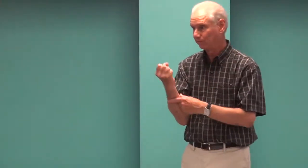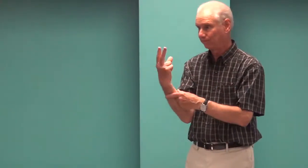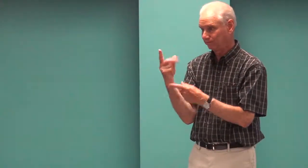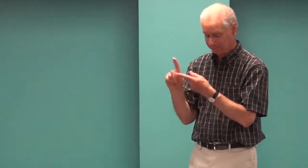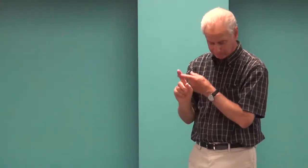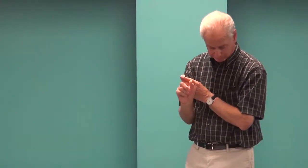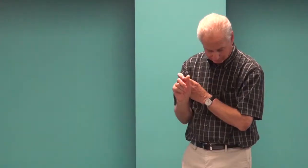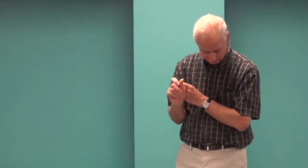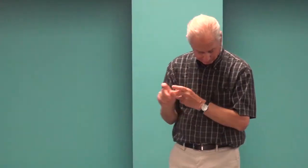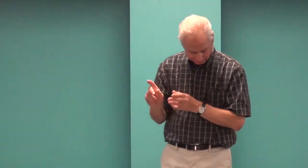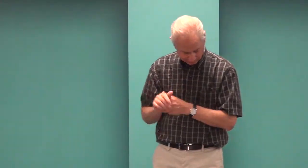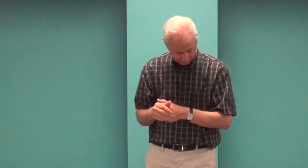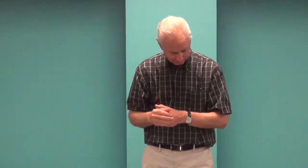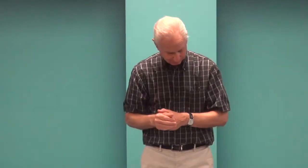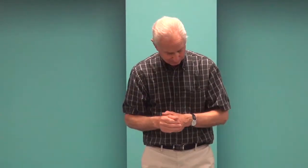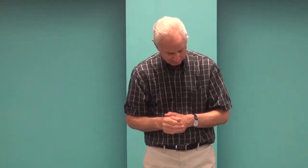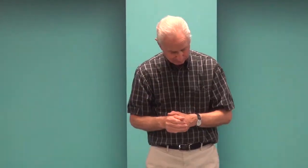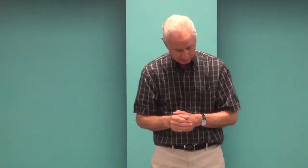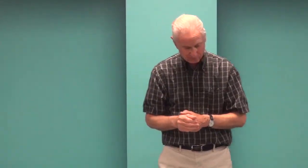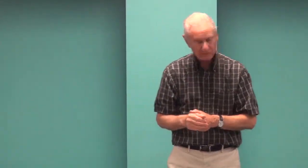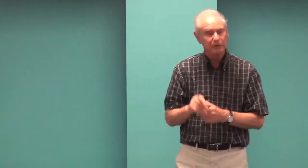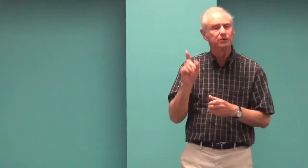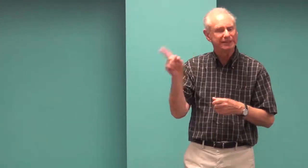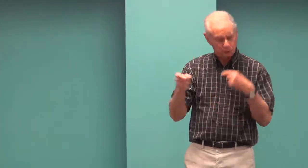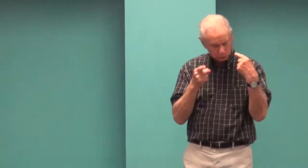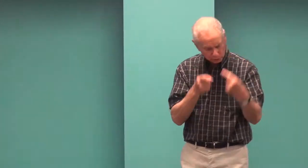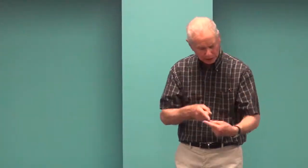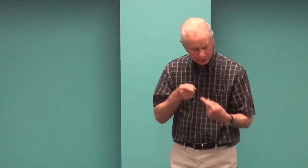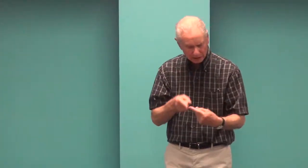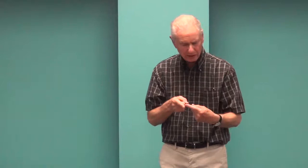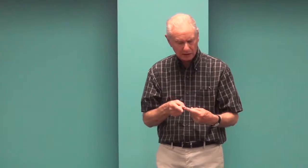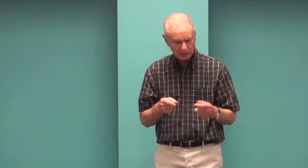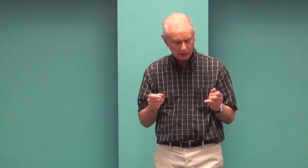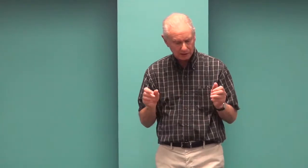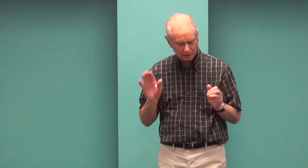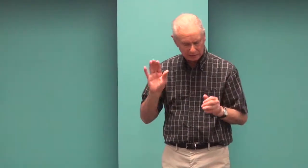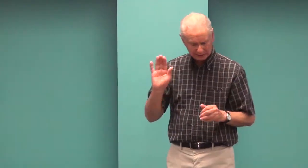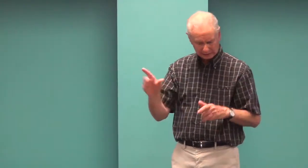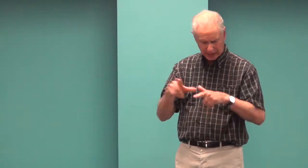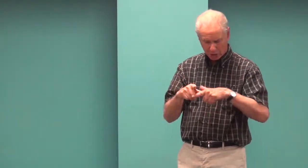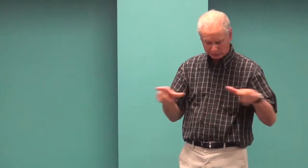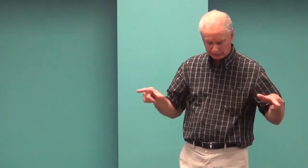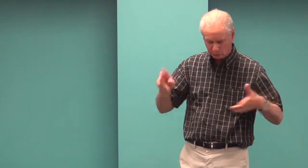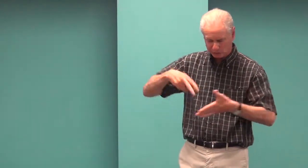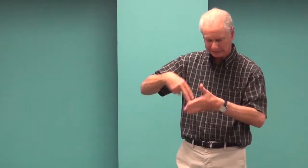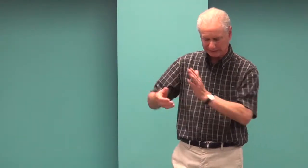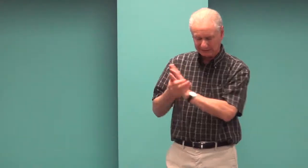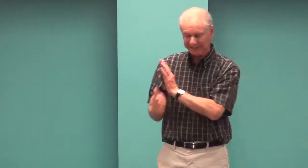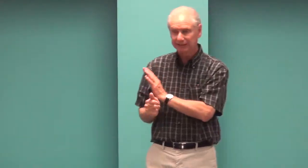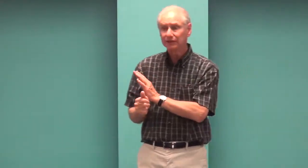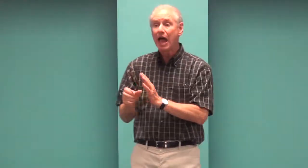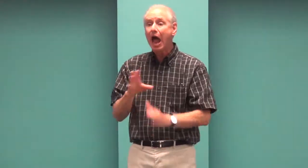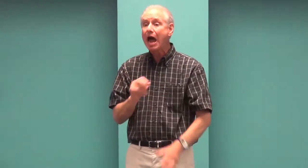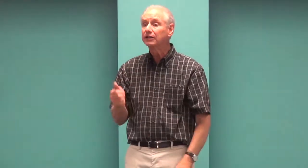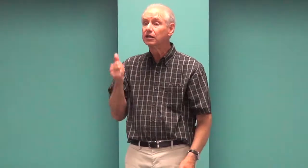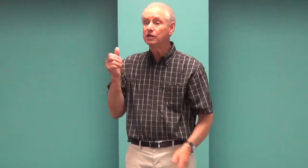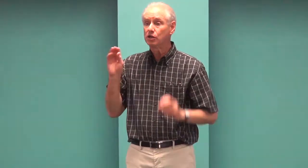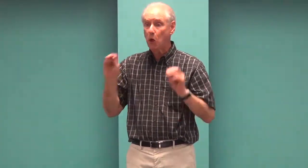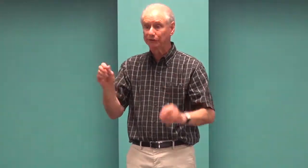He learned to sign language at age 12. He had struggled with his reading and writing